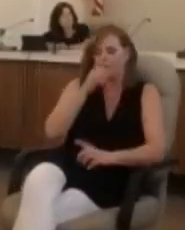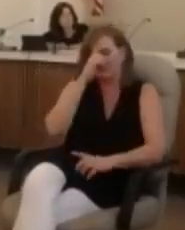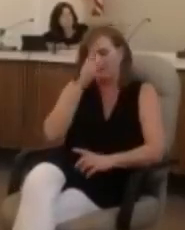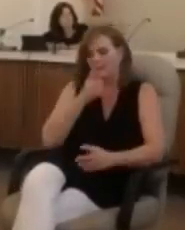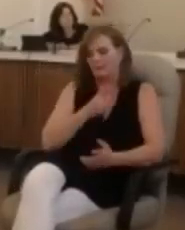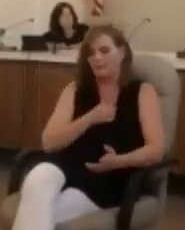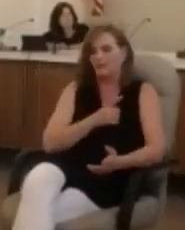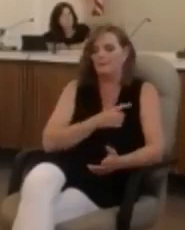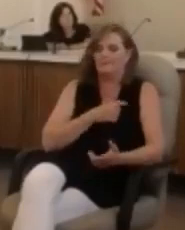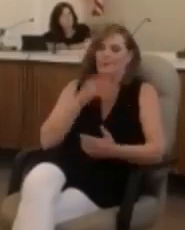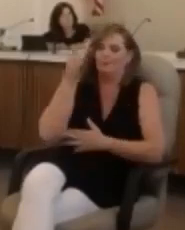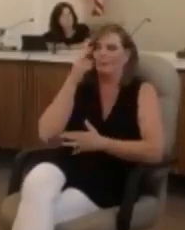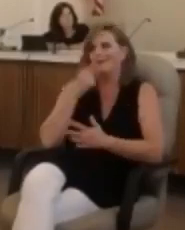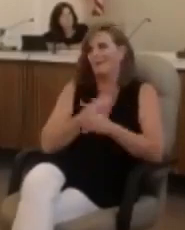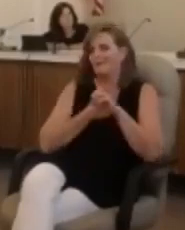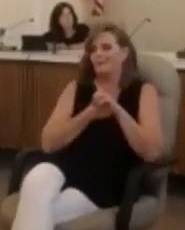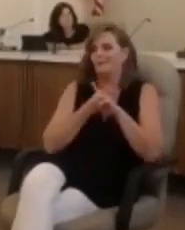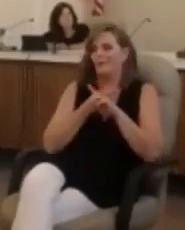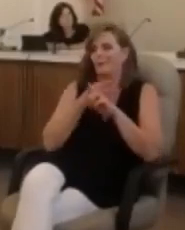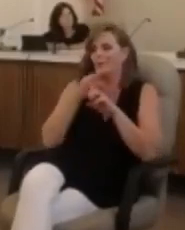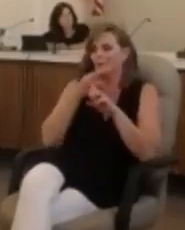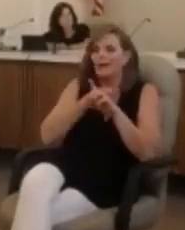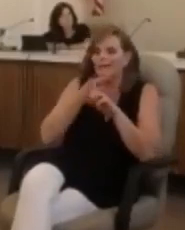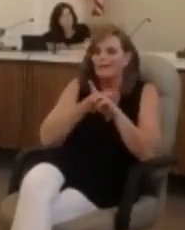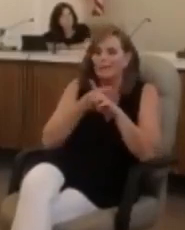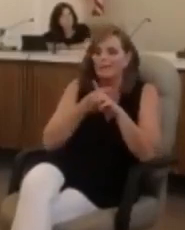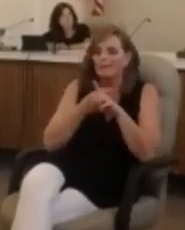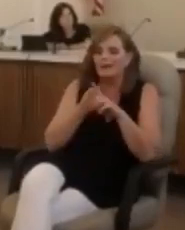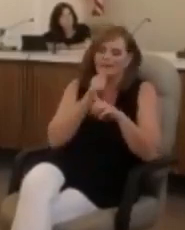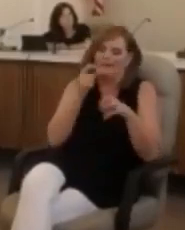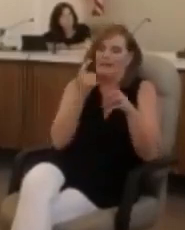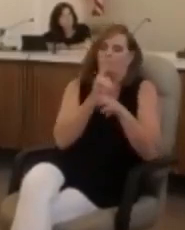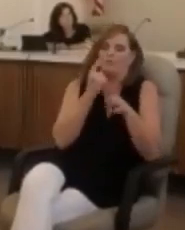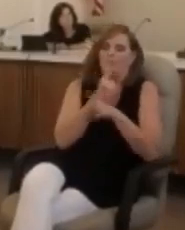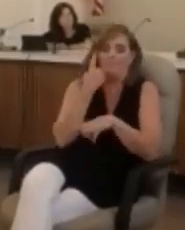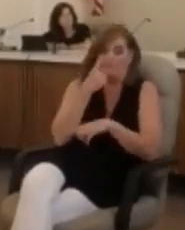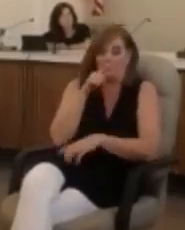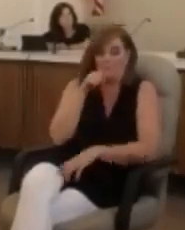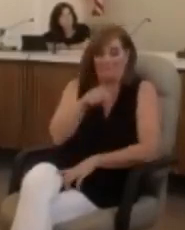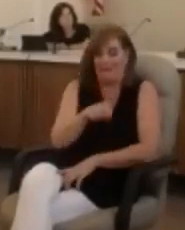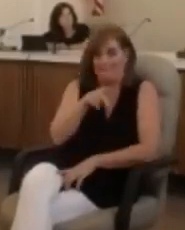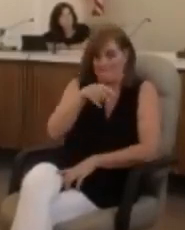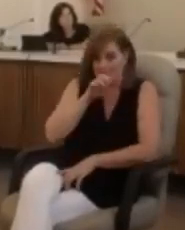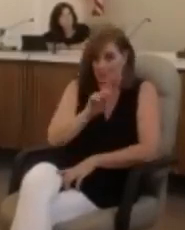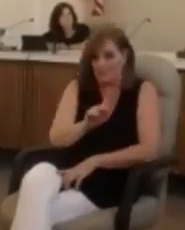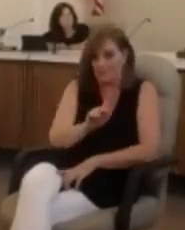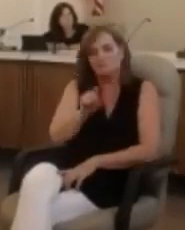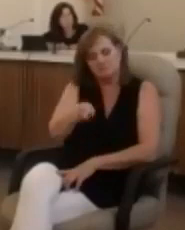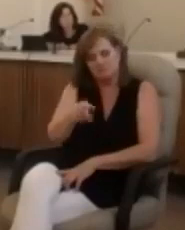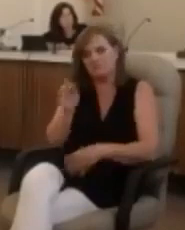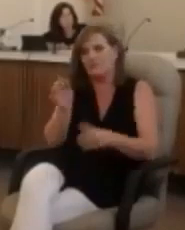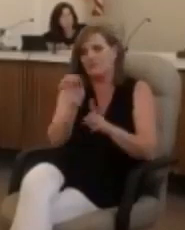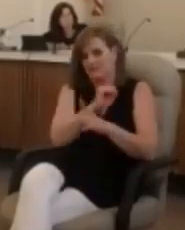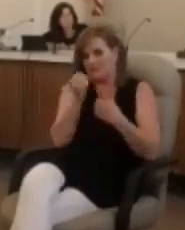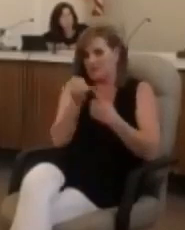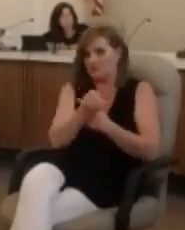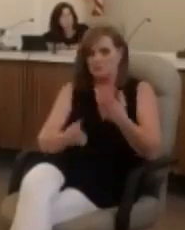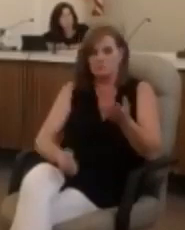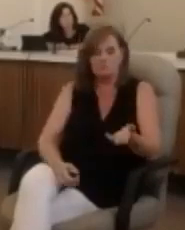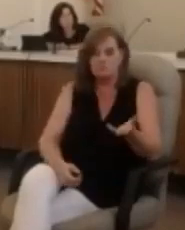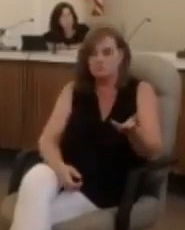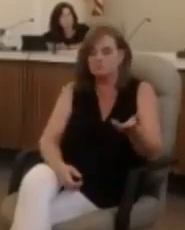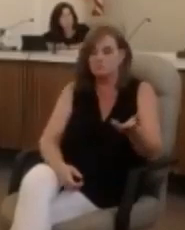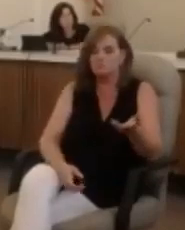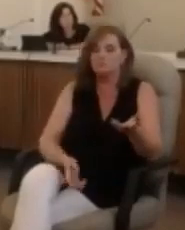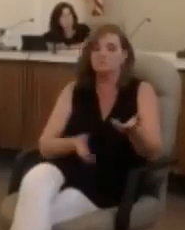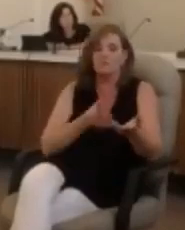because of rental and people coming out, might not be appropriate for that park. If that's the case, then we don't put a